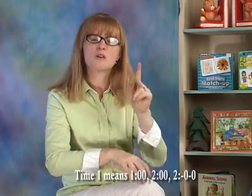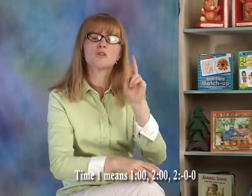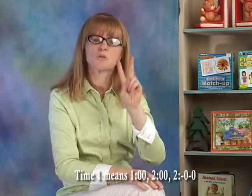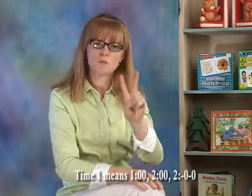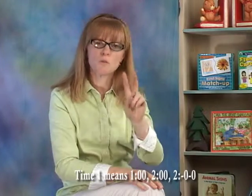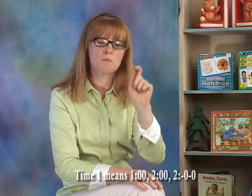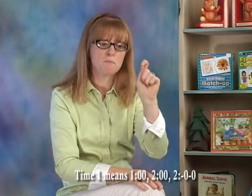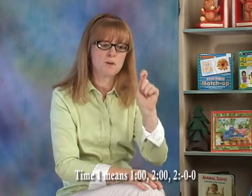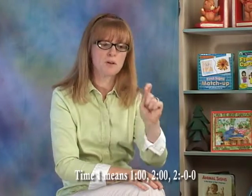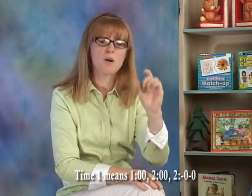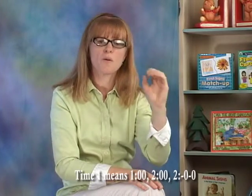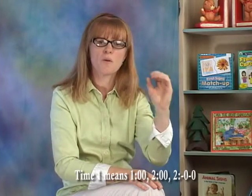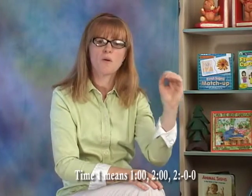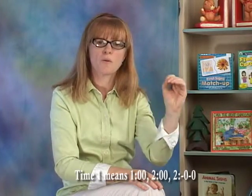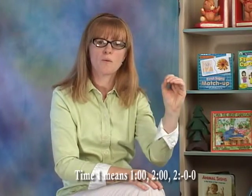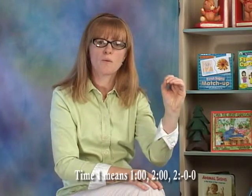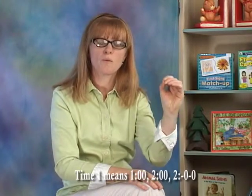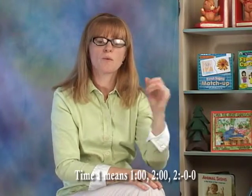2 o'clock,